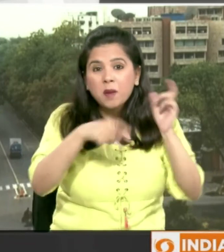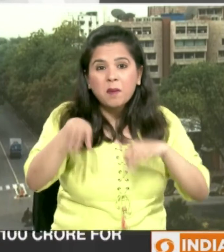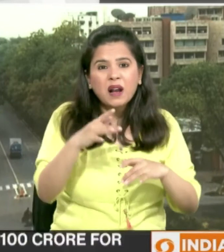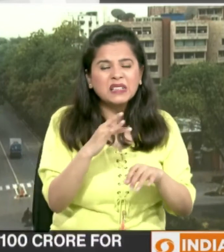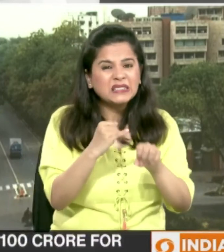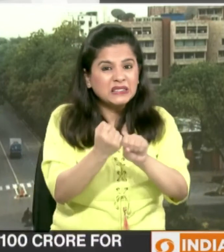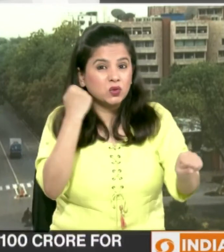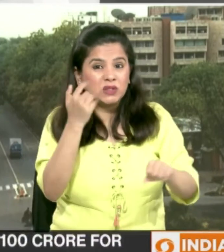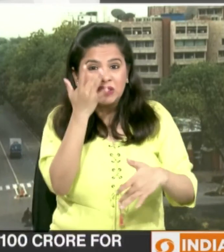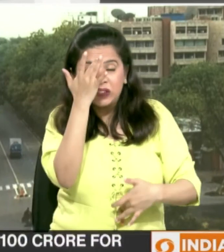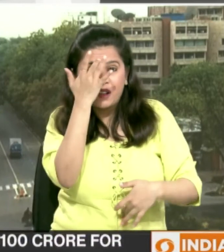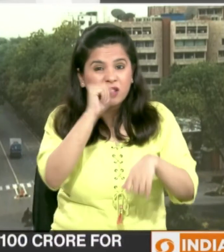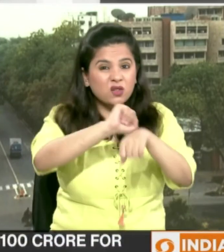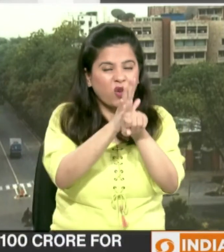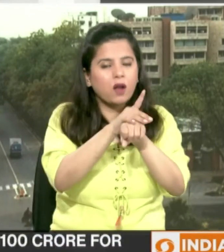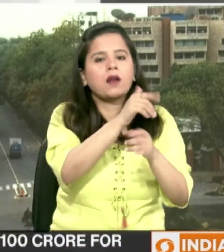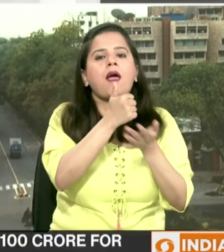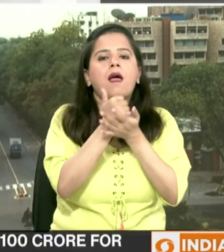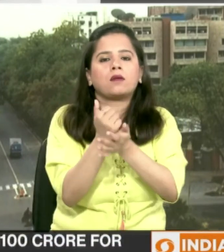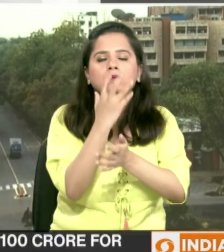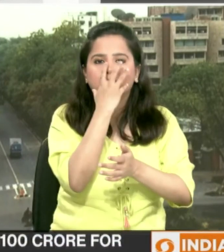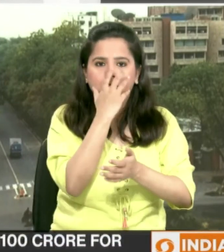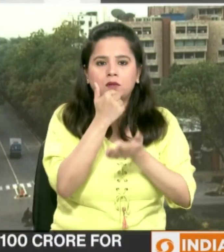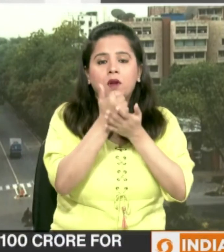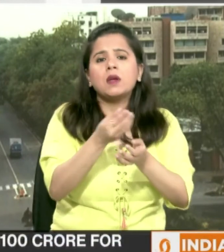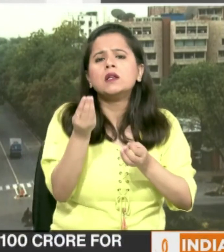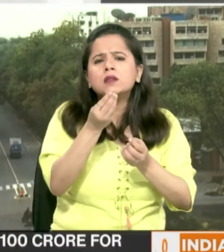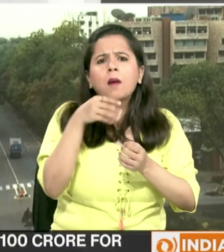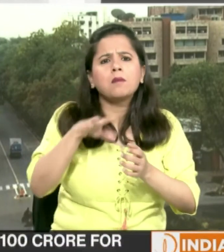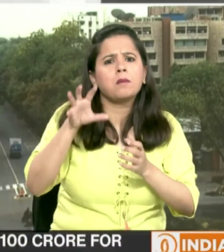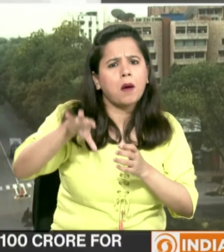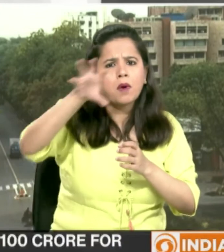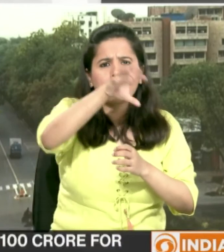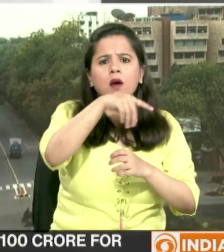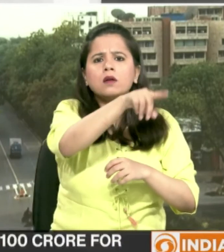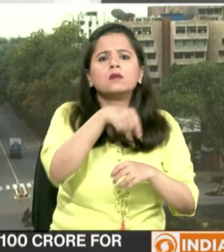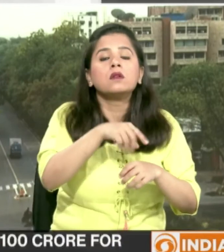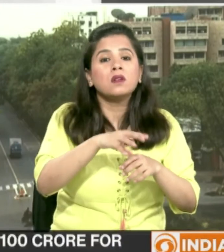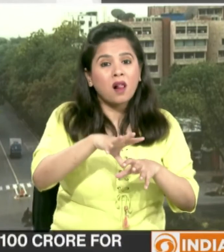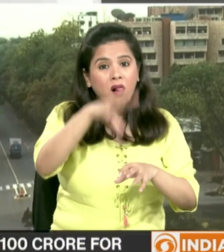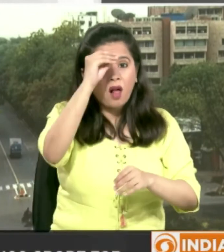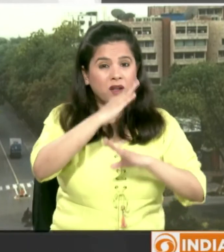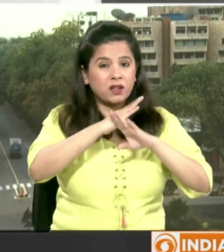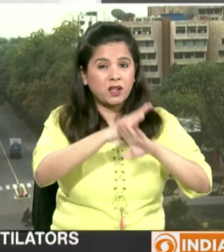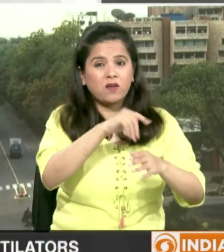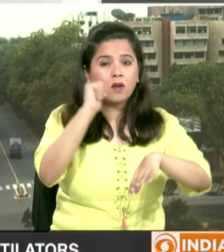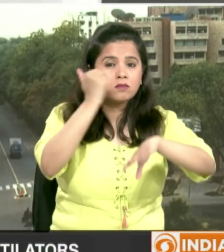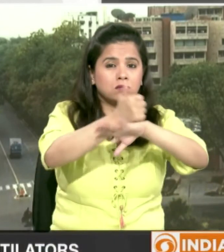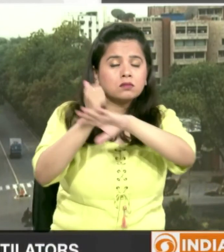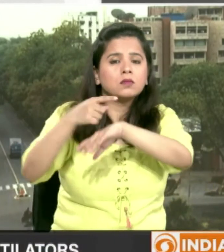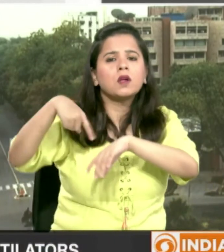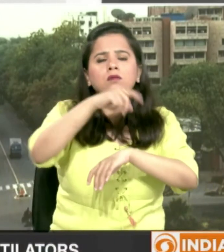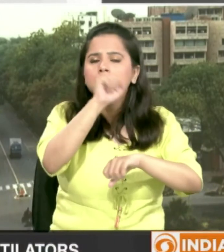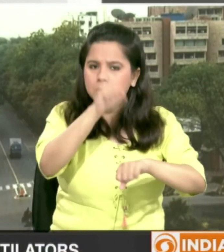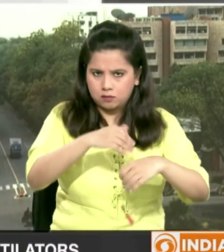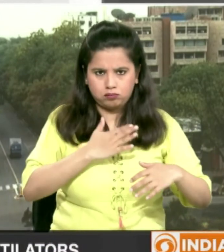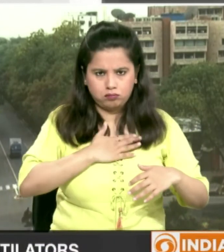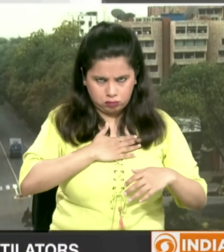COVID-19 cases. Several institutions of higher learning and defense establishments have pitched in to